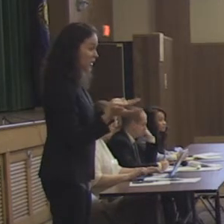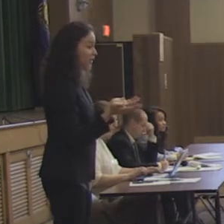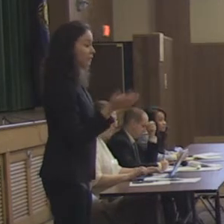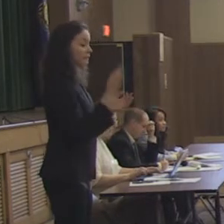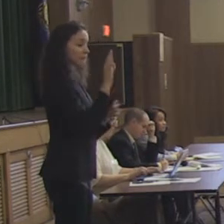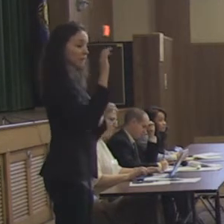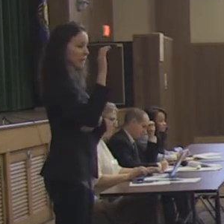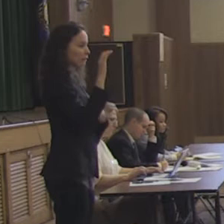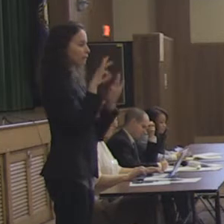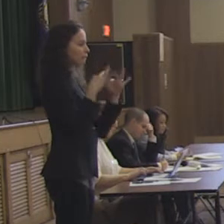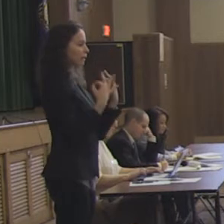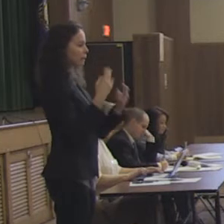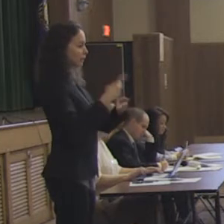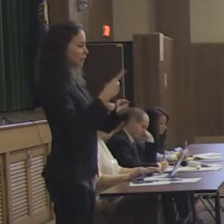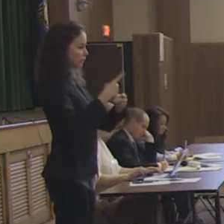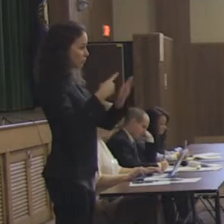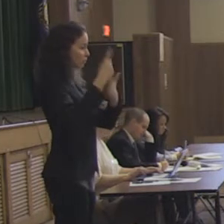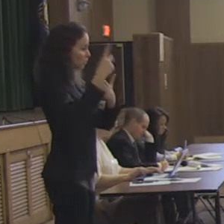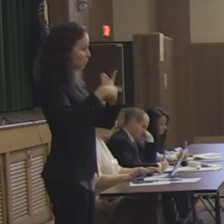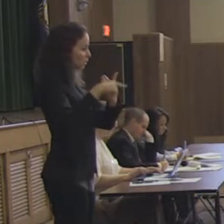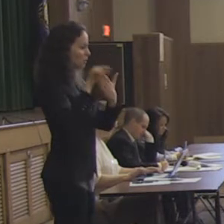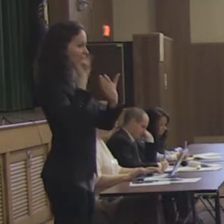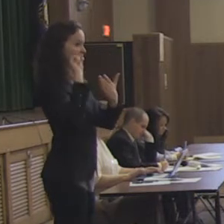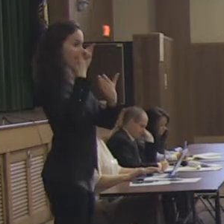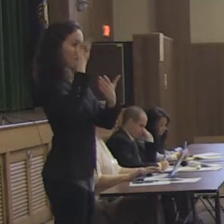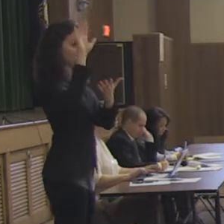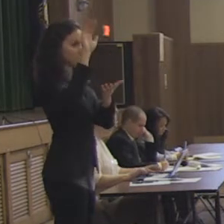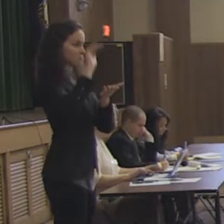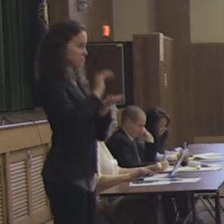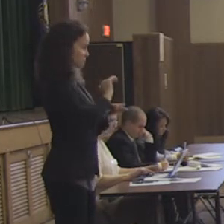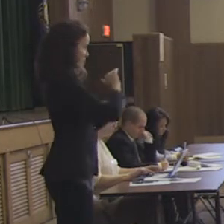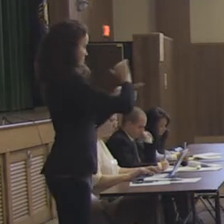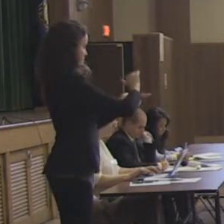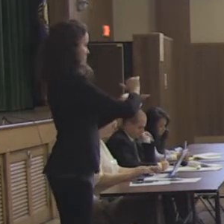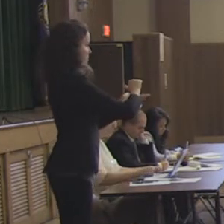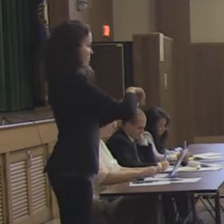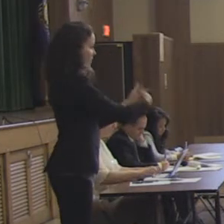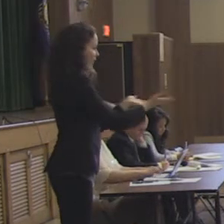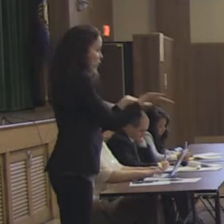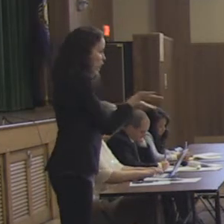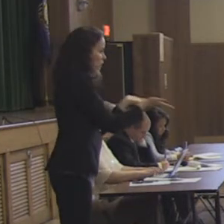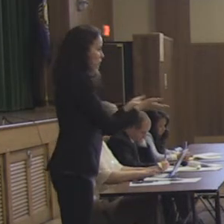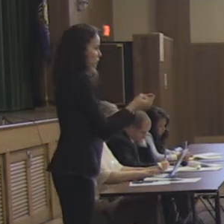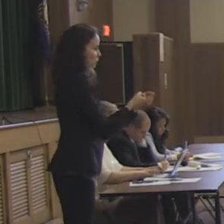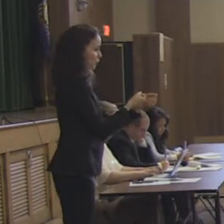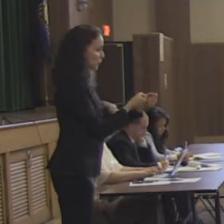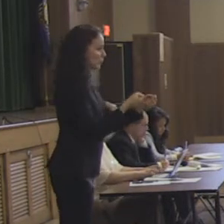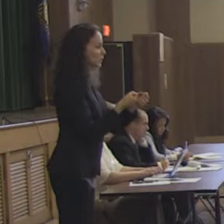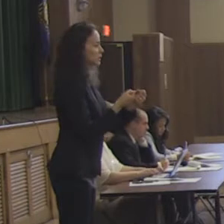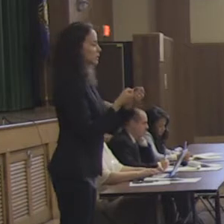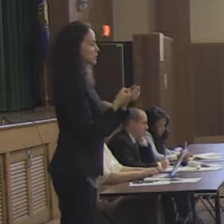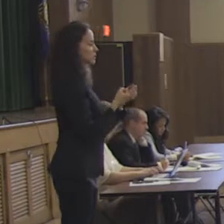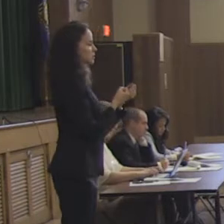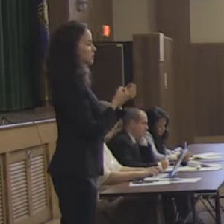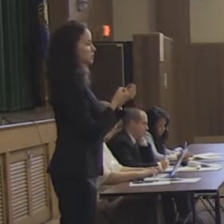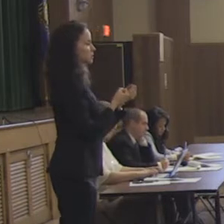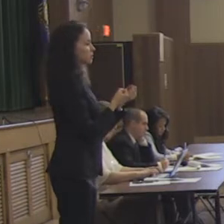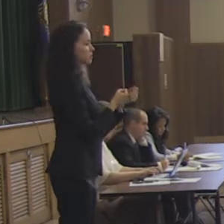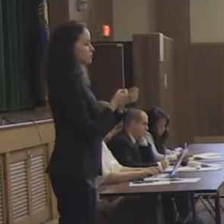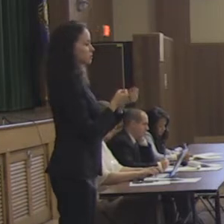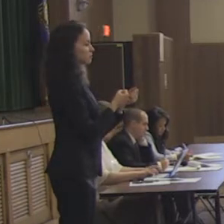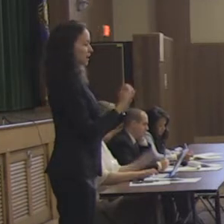care program, because that is the program that is providing services and supports to so many of the members who used to